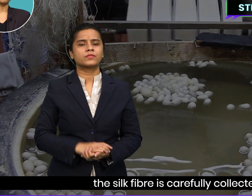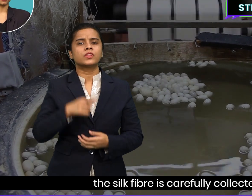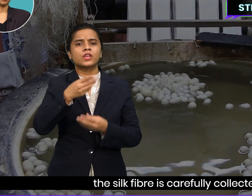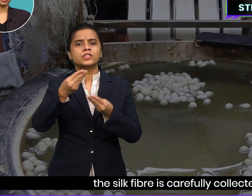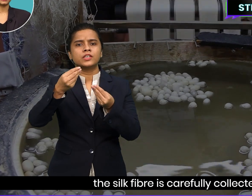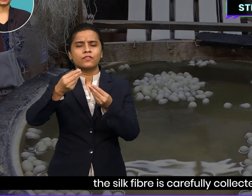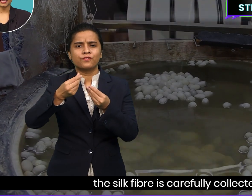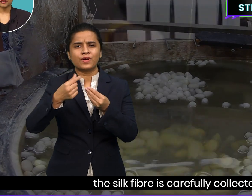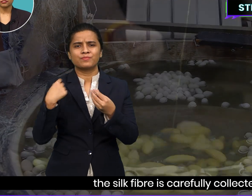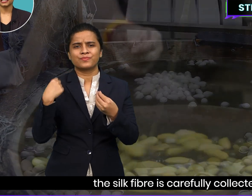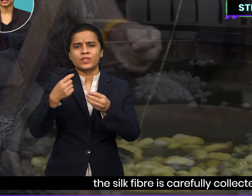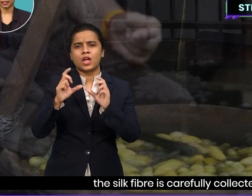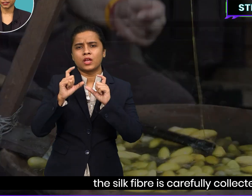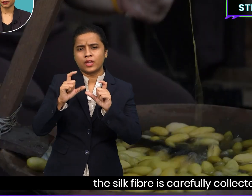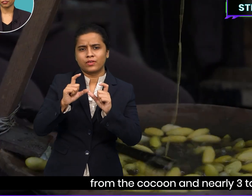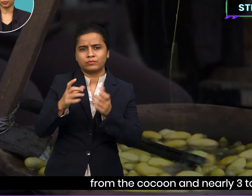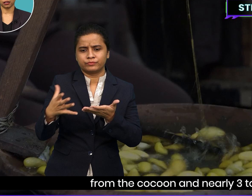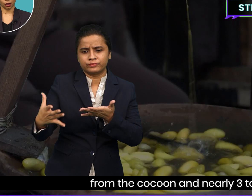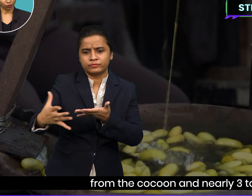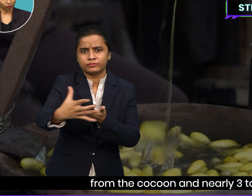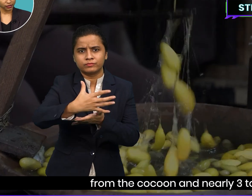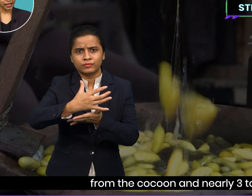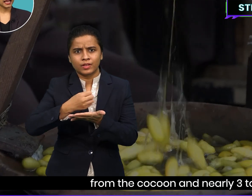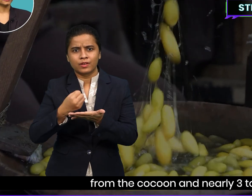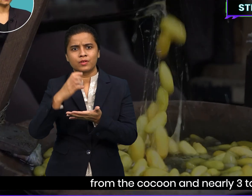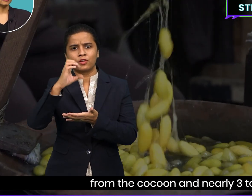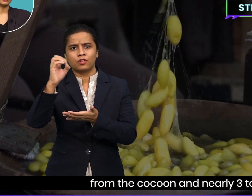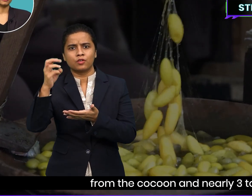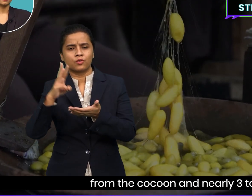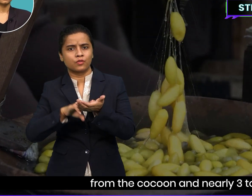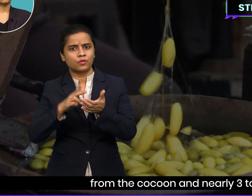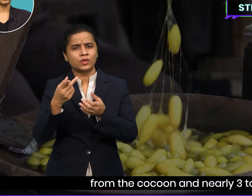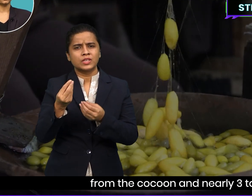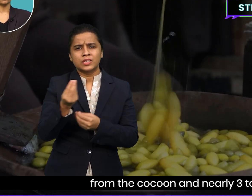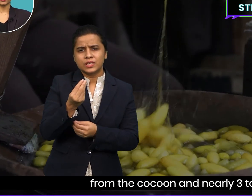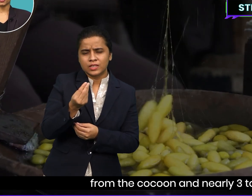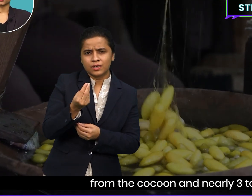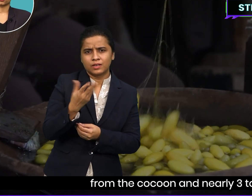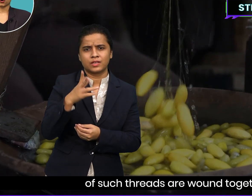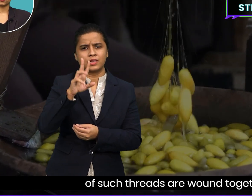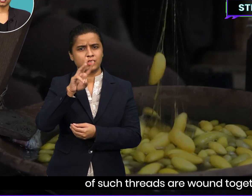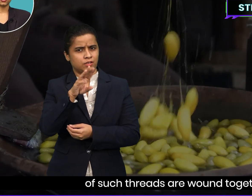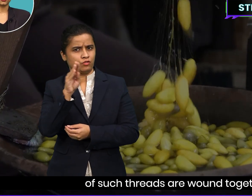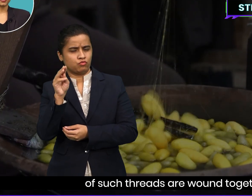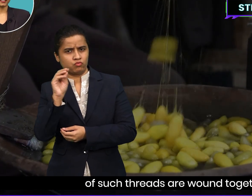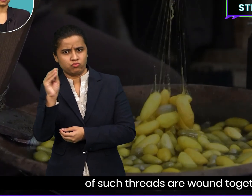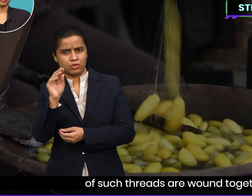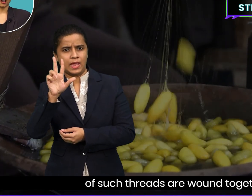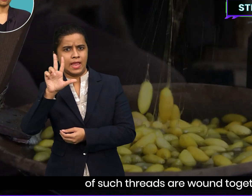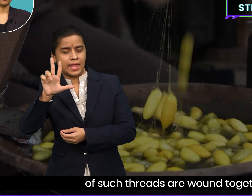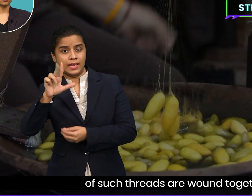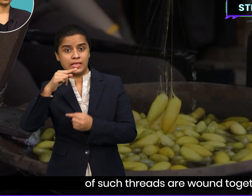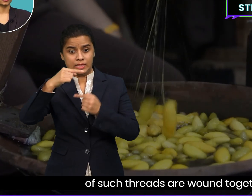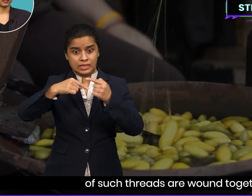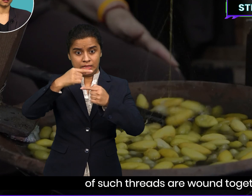The silk fiber is carefully collected from the cocoon and nearly 3 to 8 of such threads